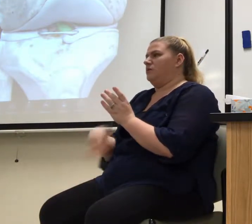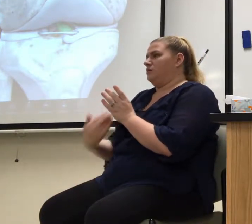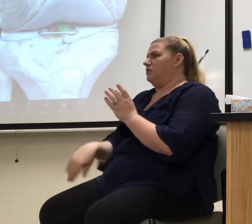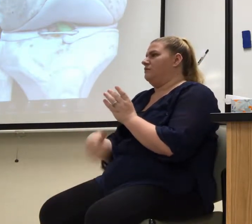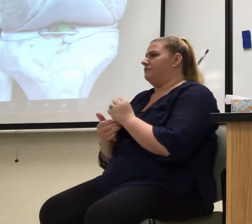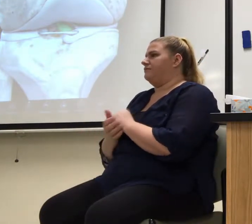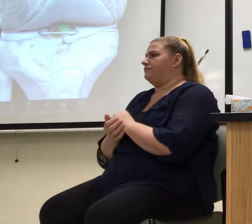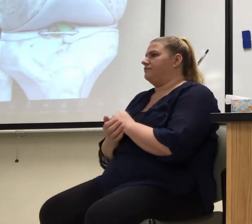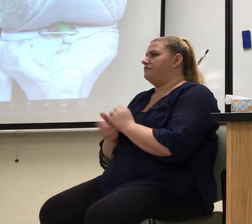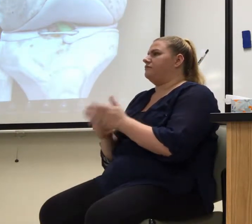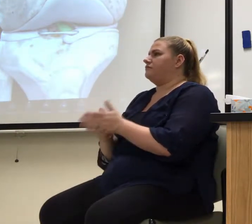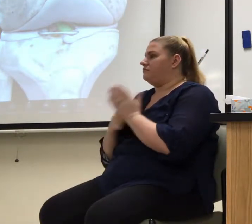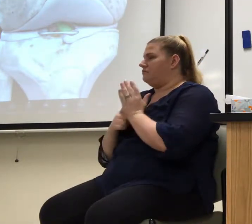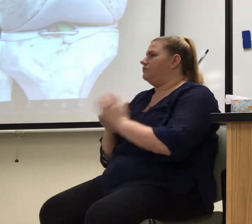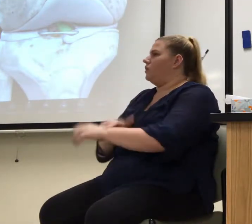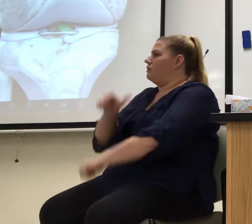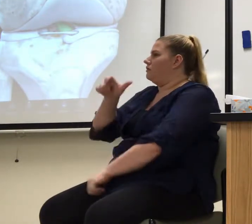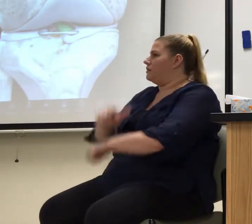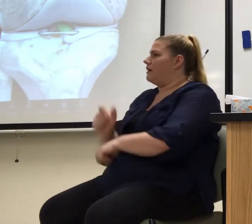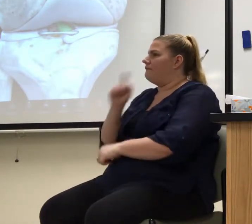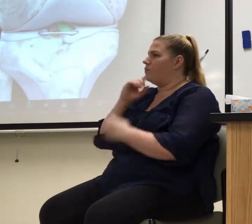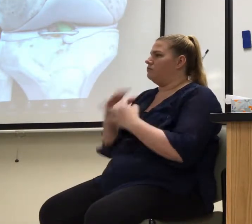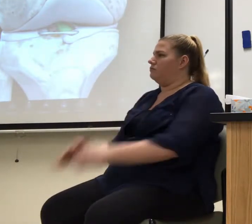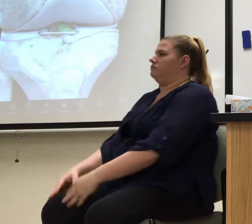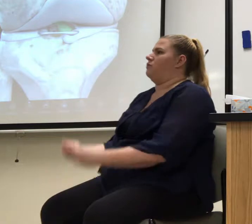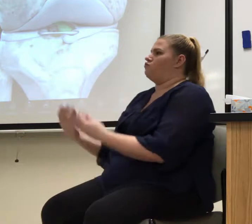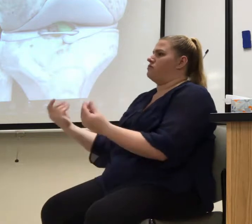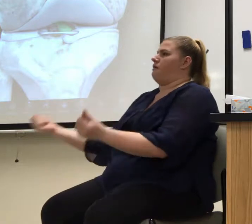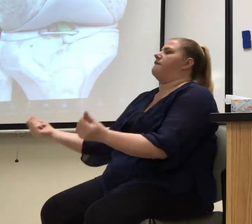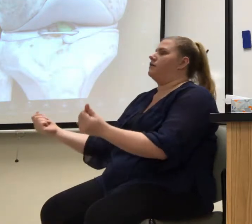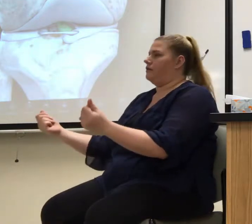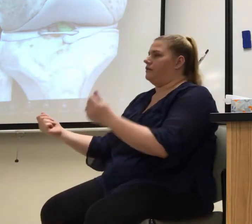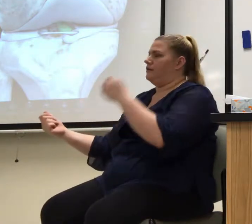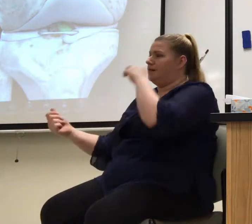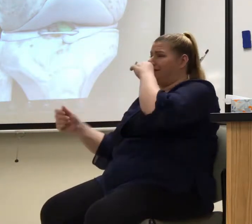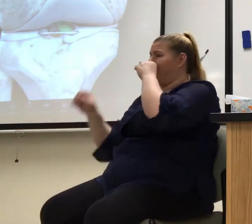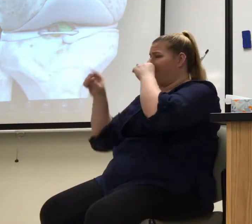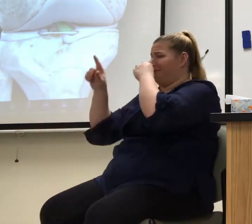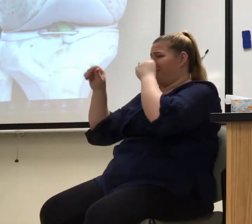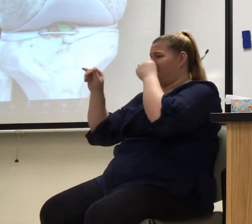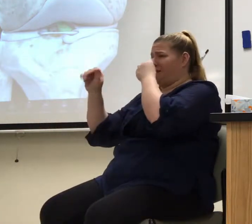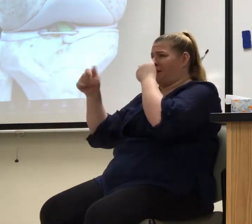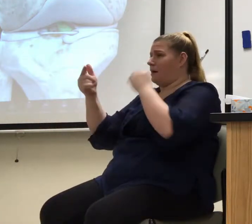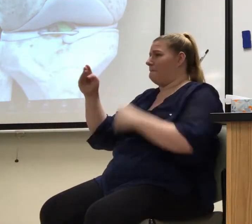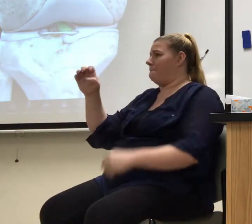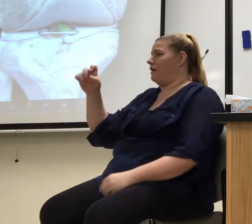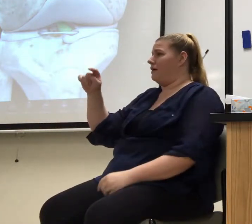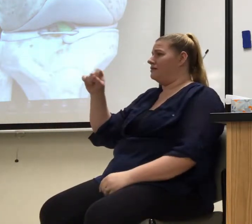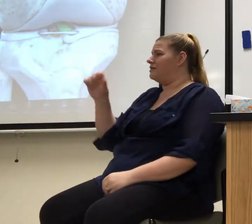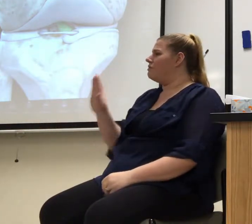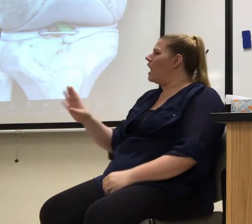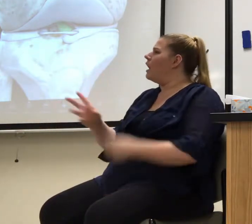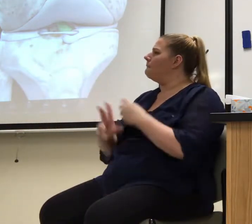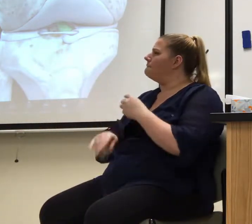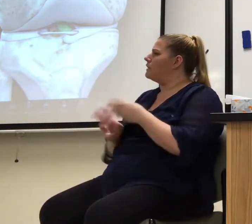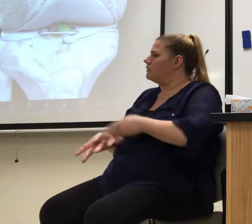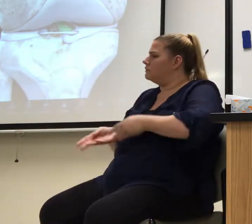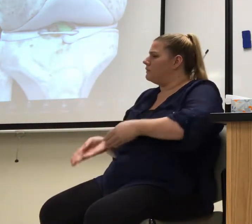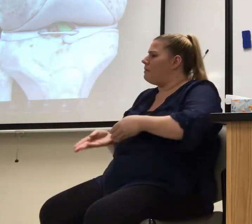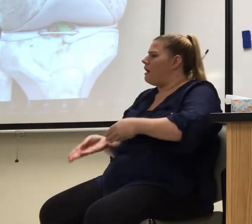It takes a long time to recover too. Yeah, ligaments don't have very rich blood supply. That's why the healing process is so long.